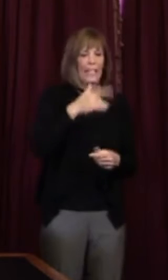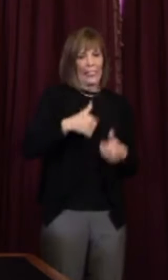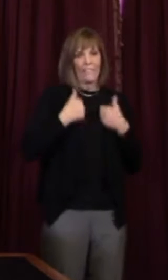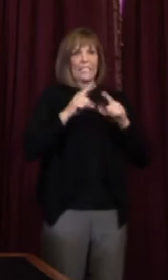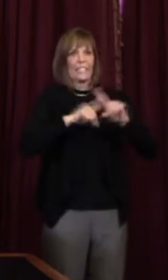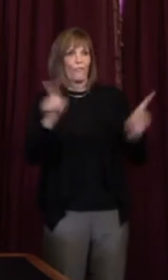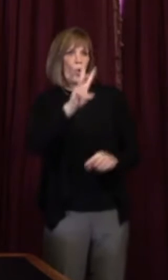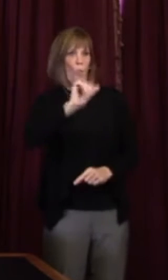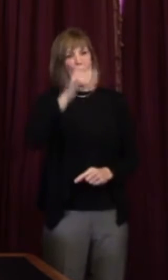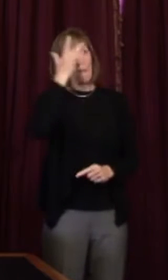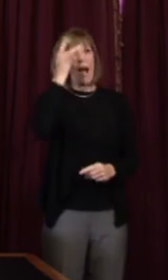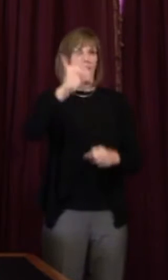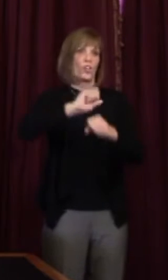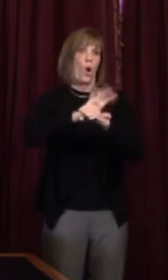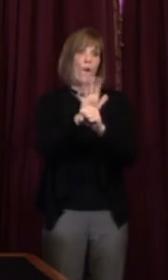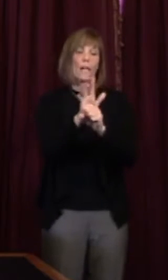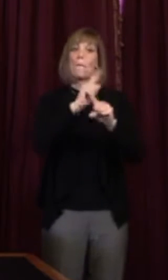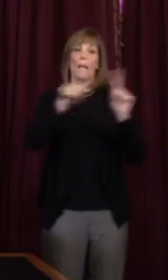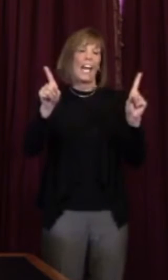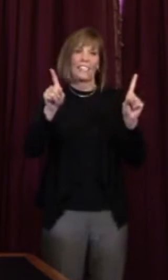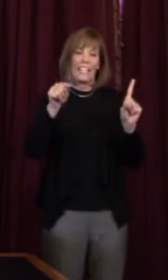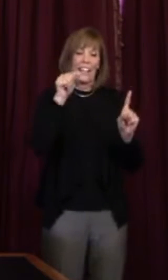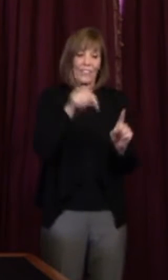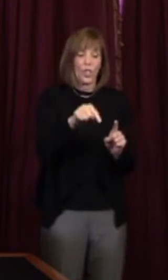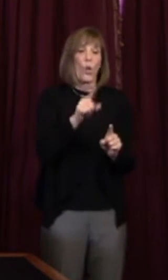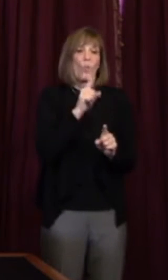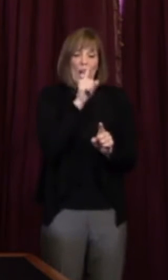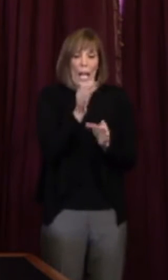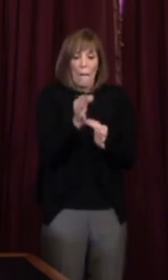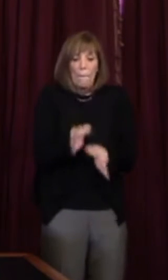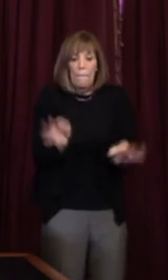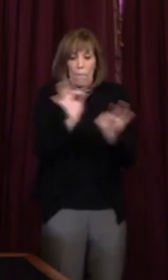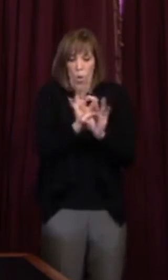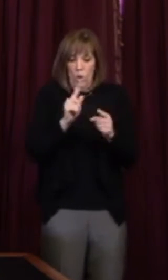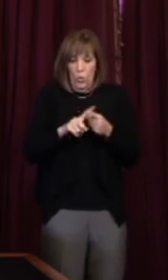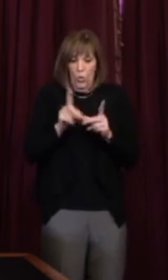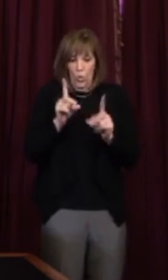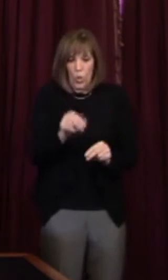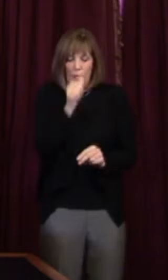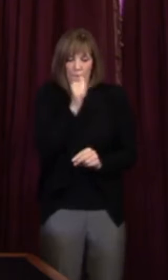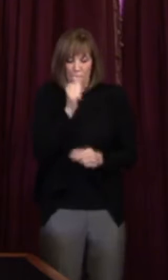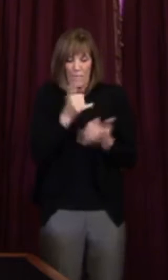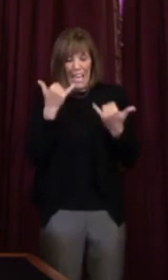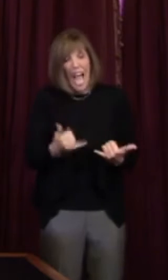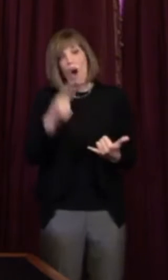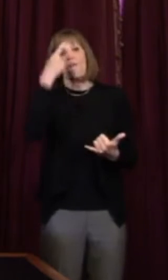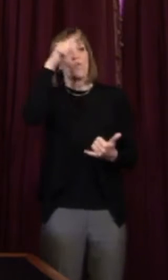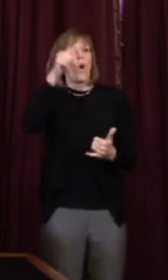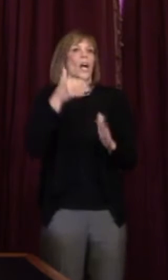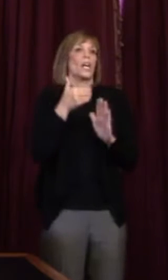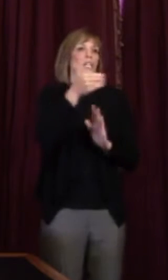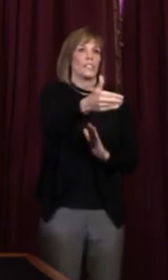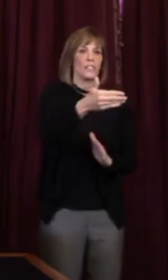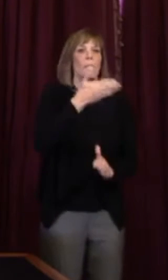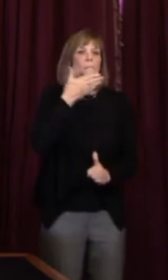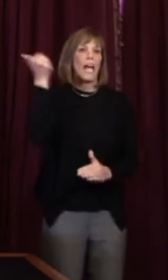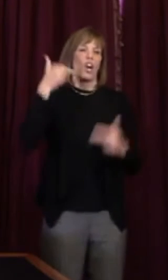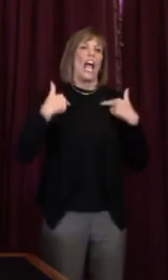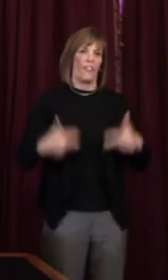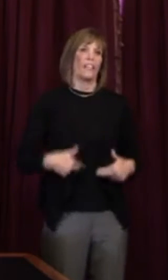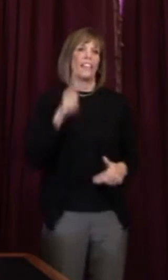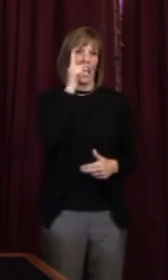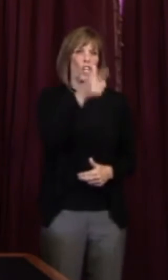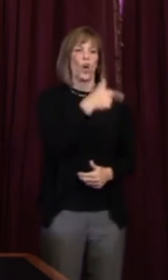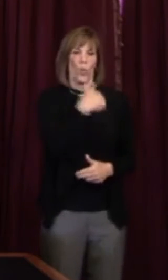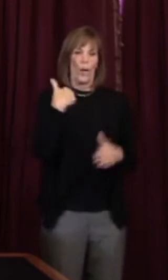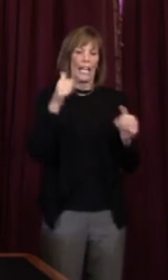COVID-19. But in the big picture, these are really small sacrifices, and they will help us manage the